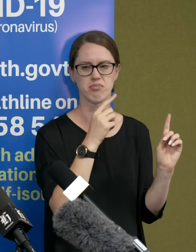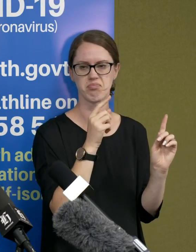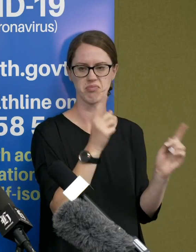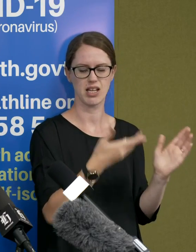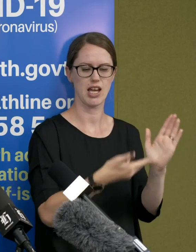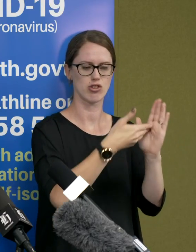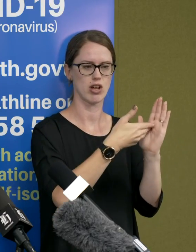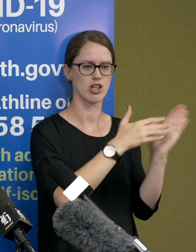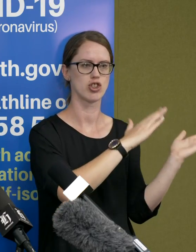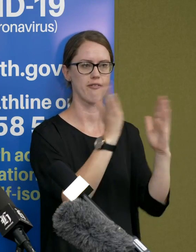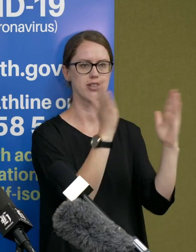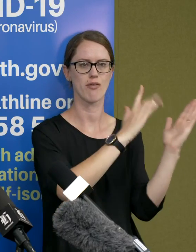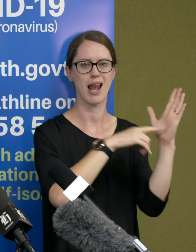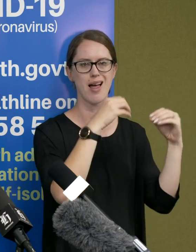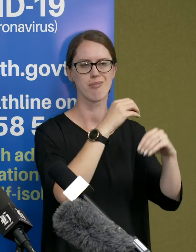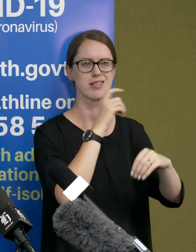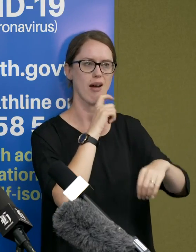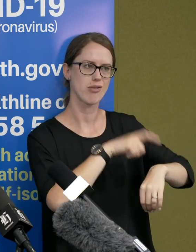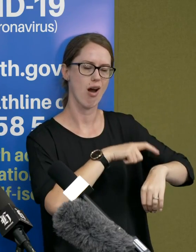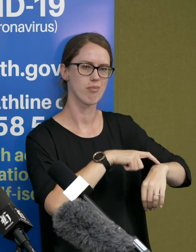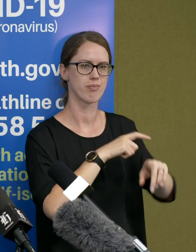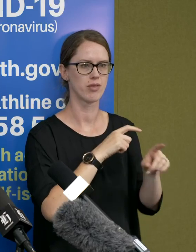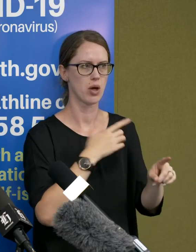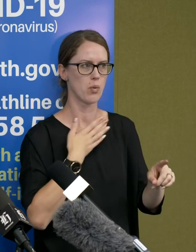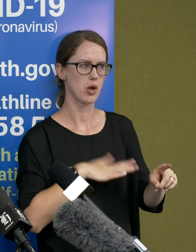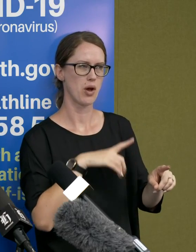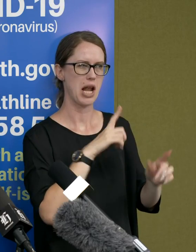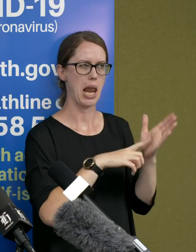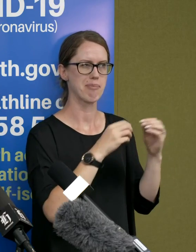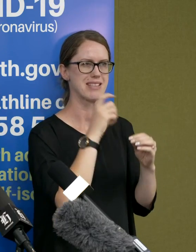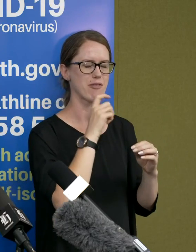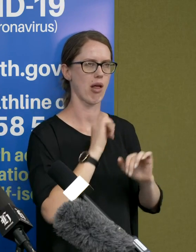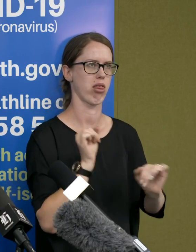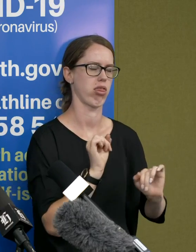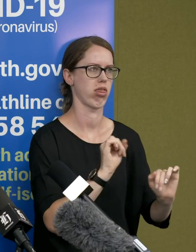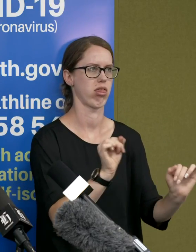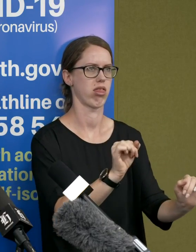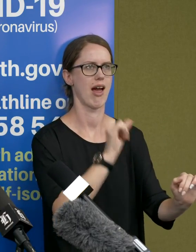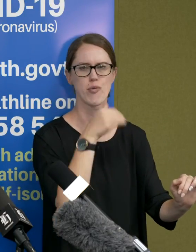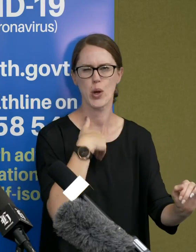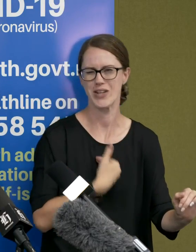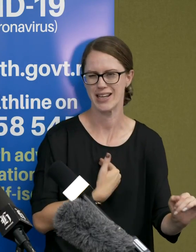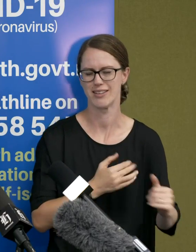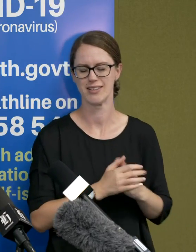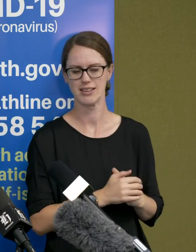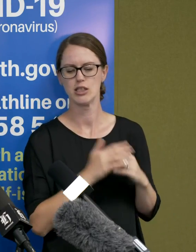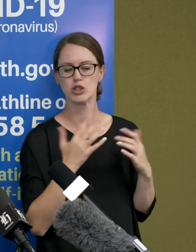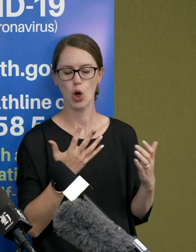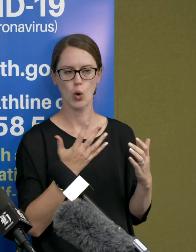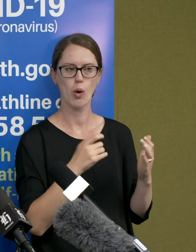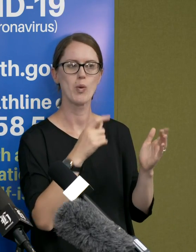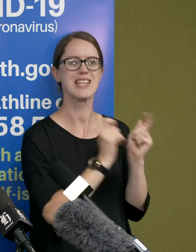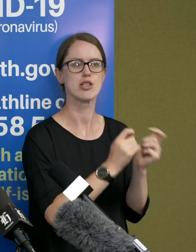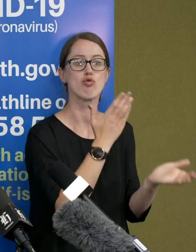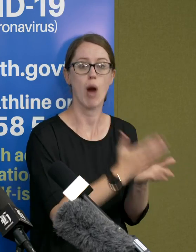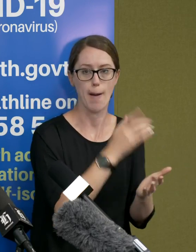an extra shift of the laboratory staff. Again, we don't want to run our laboratory staff into the ground. So what's most important is that we test the